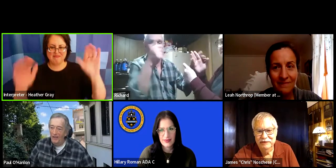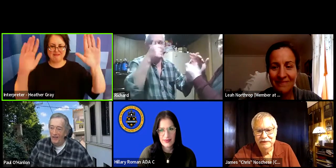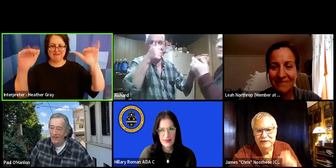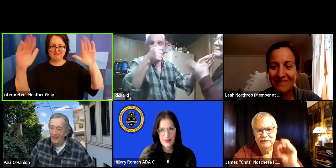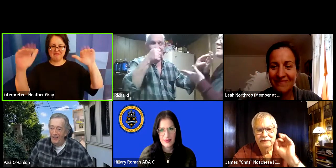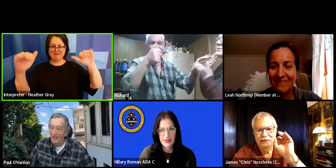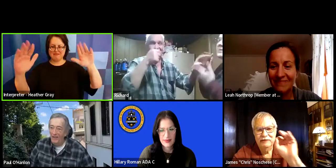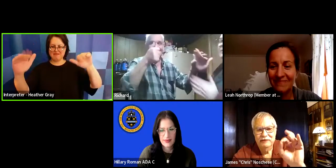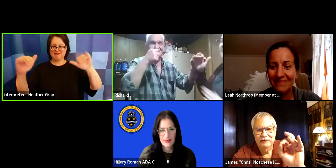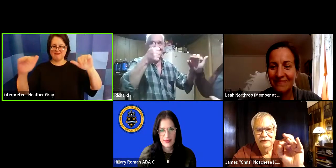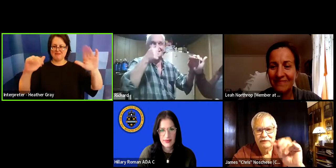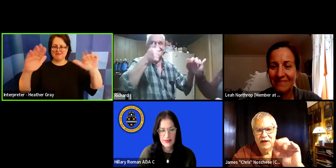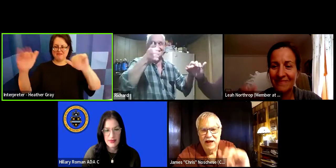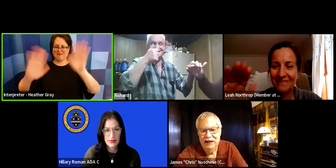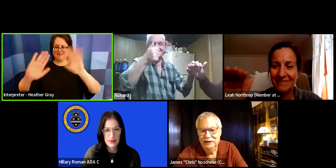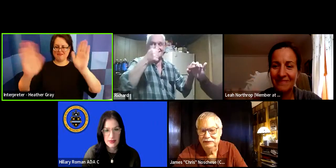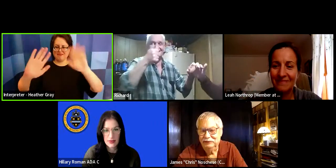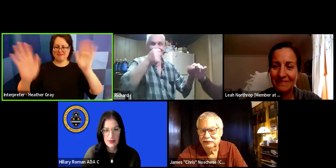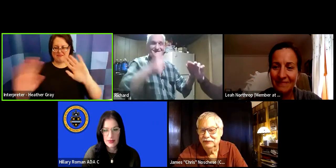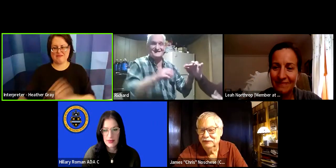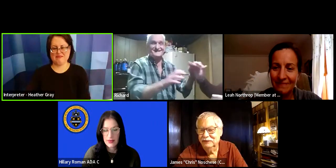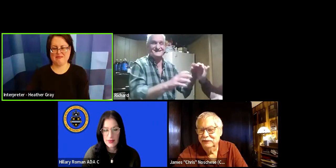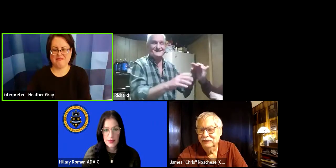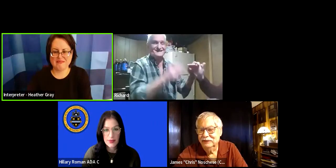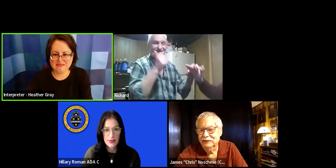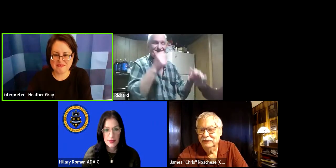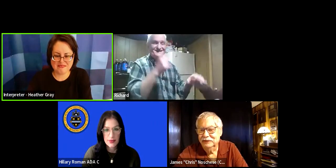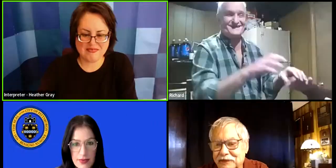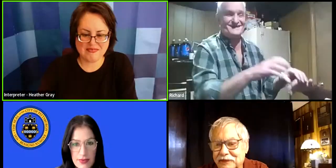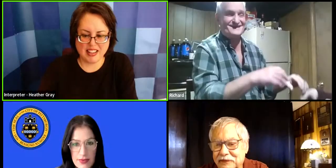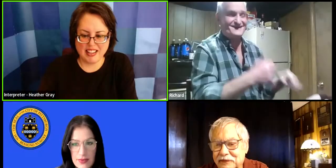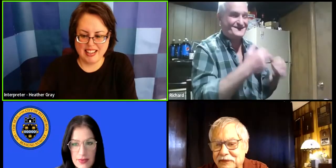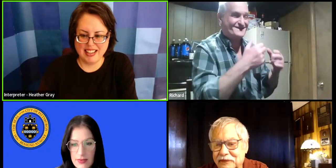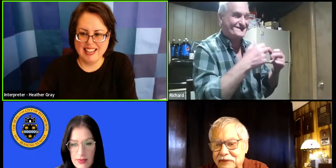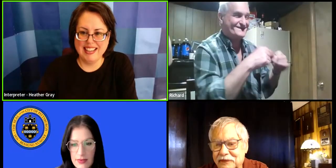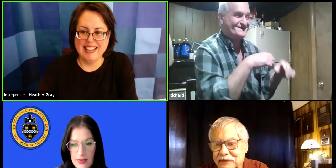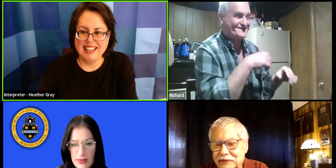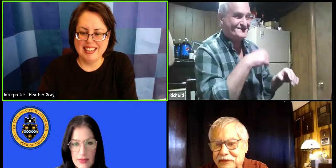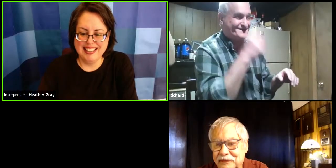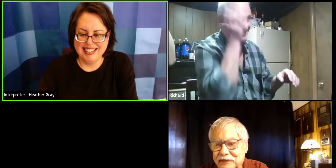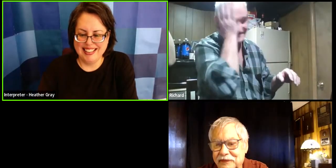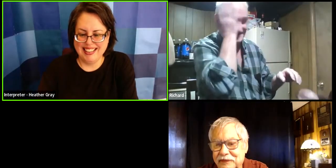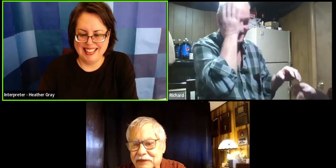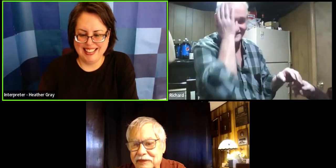Bye. Have a good day.